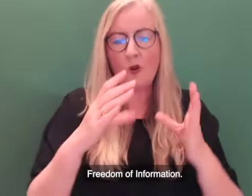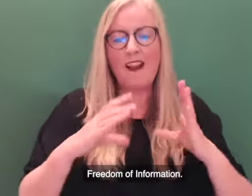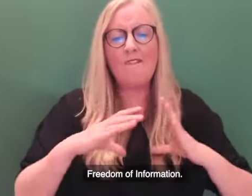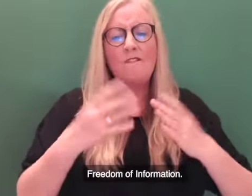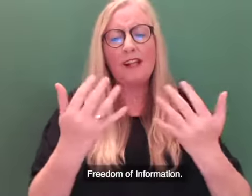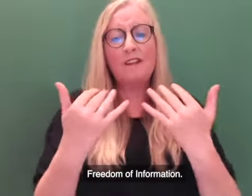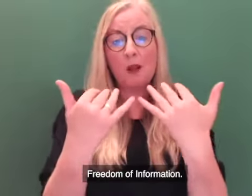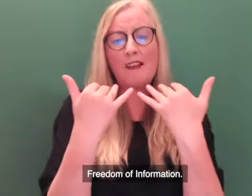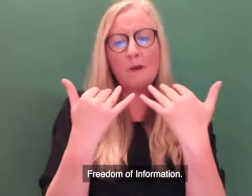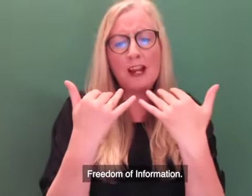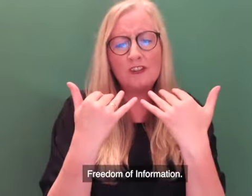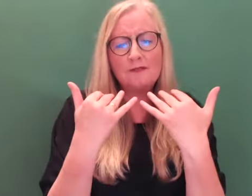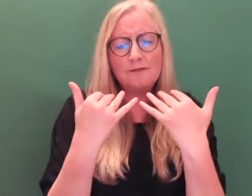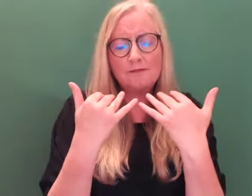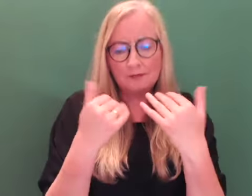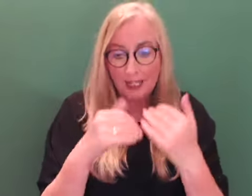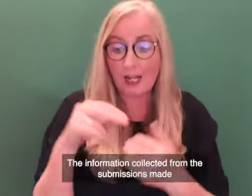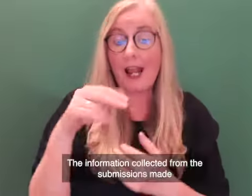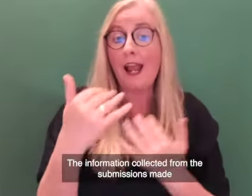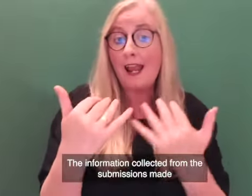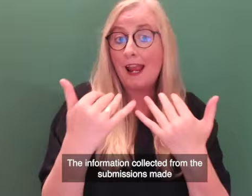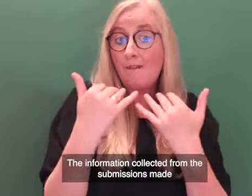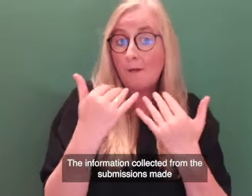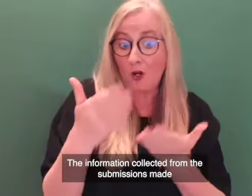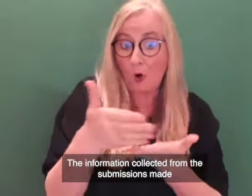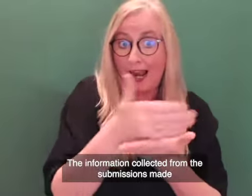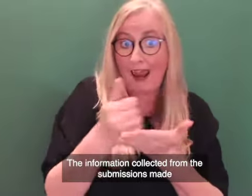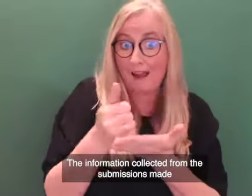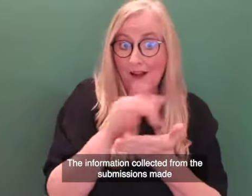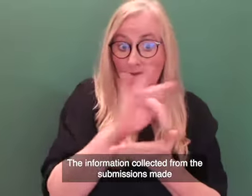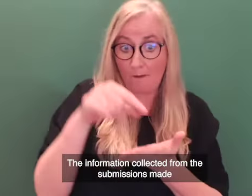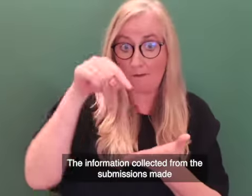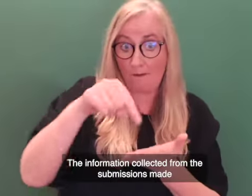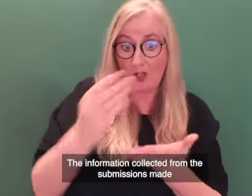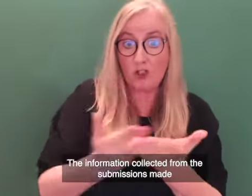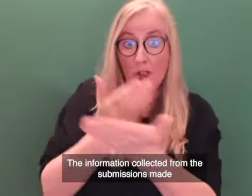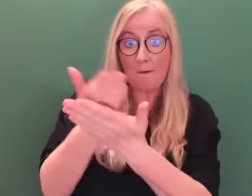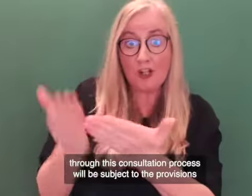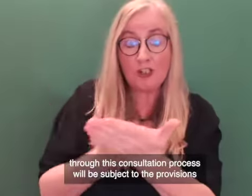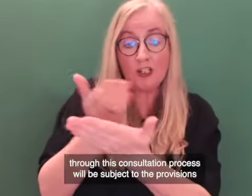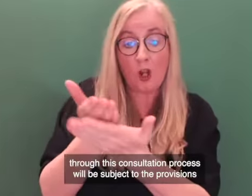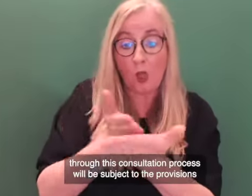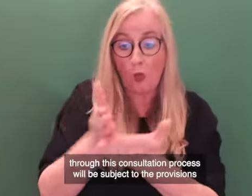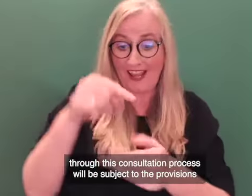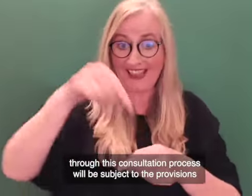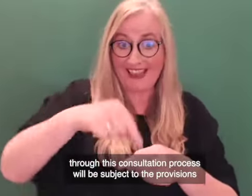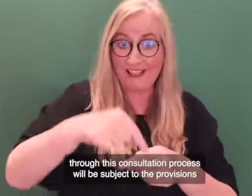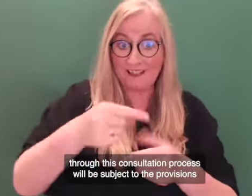Freedom of information. The information collected from the submissions made through this consultation